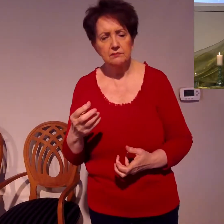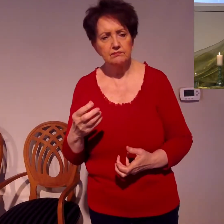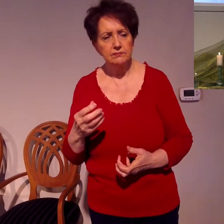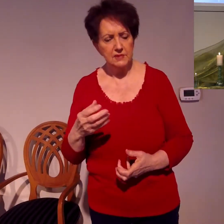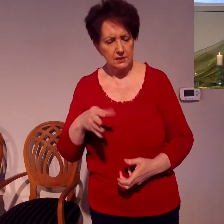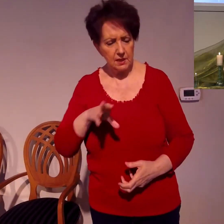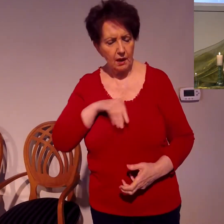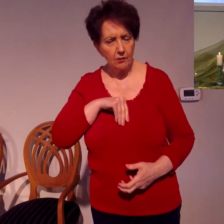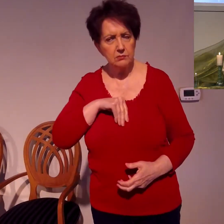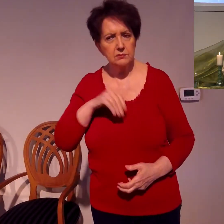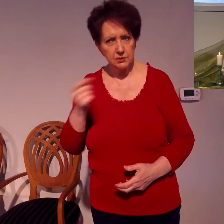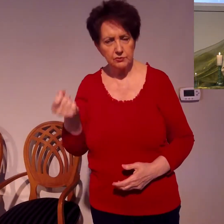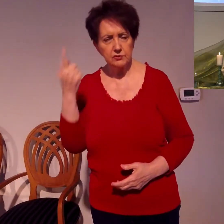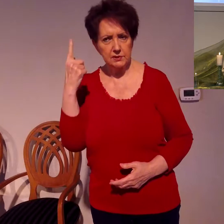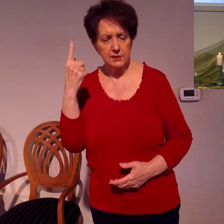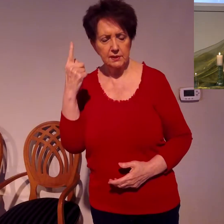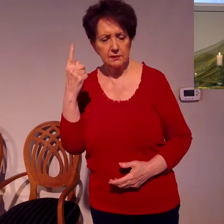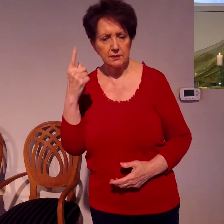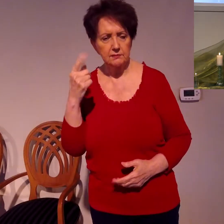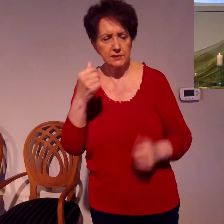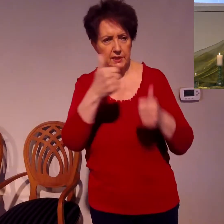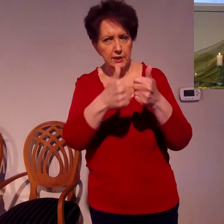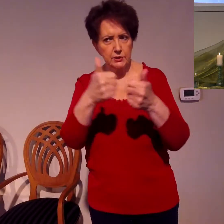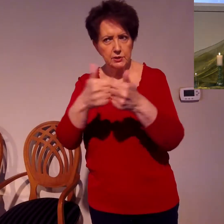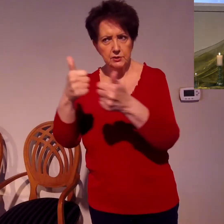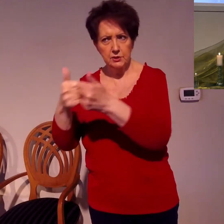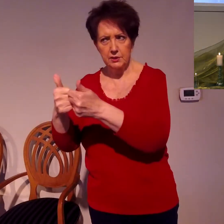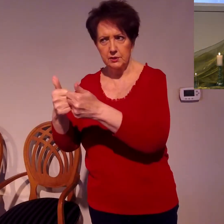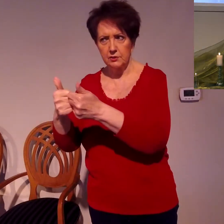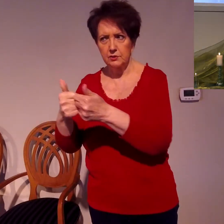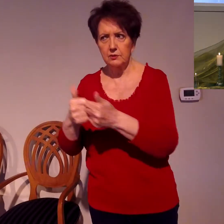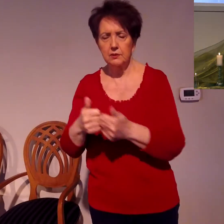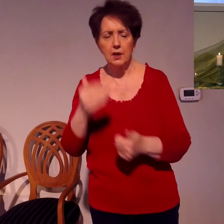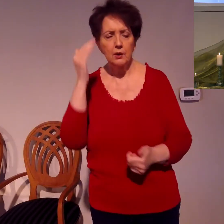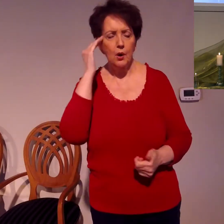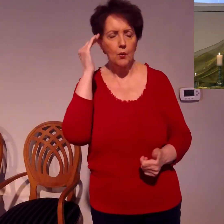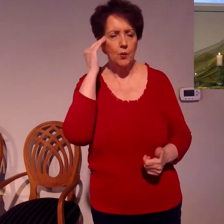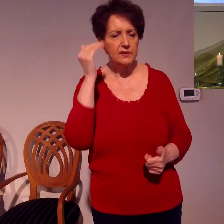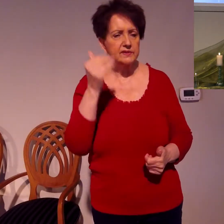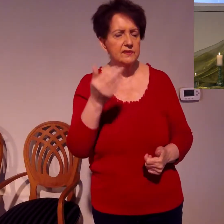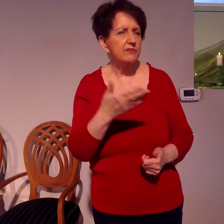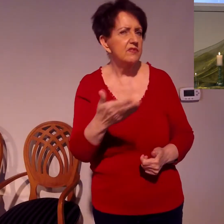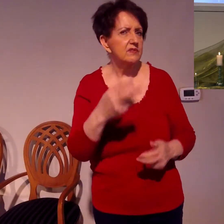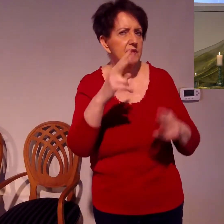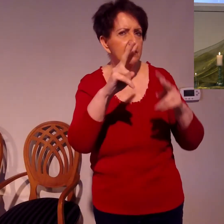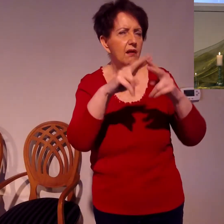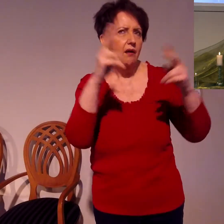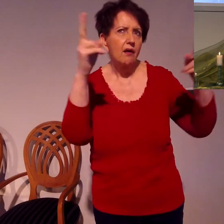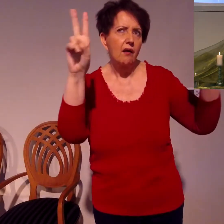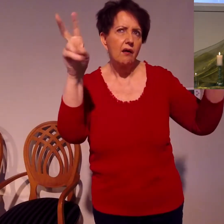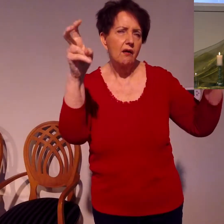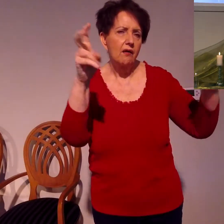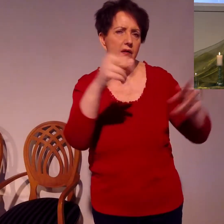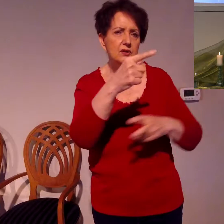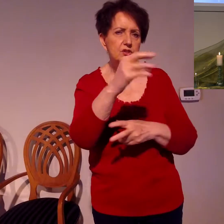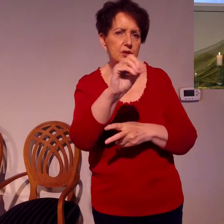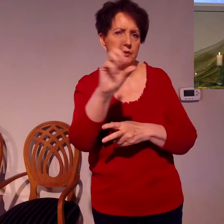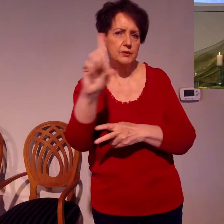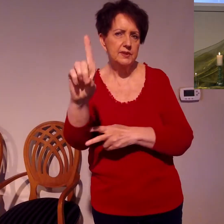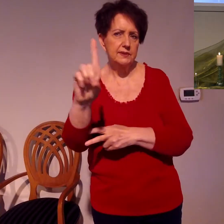our own individualized understanding and our awareness of this thing called God, this universal